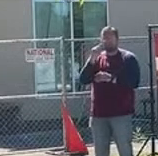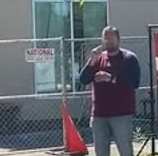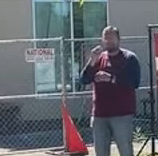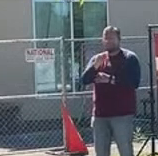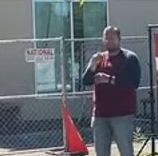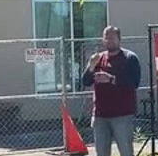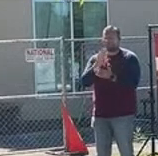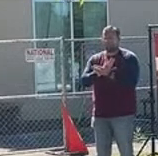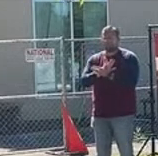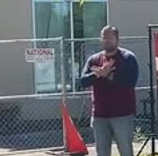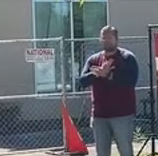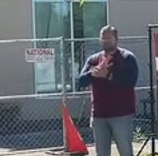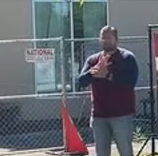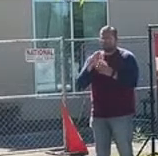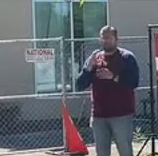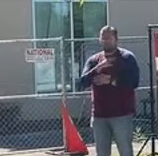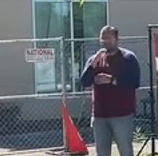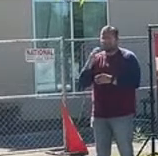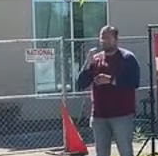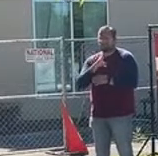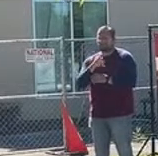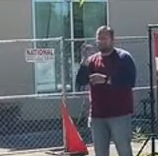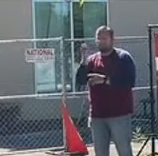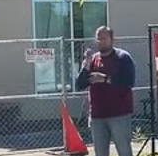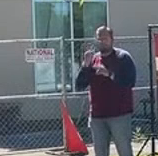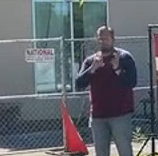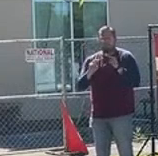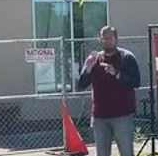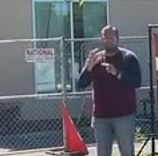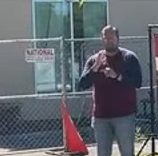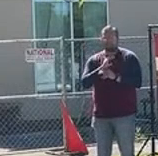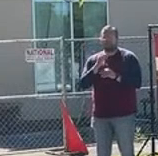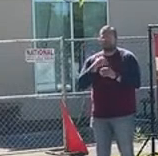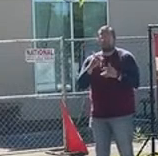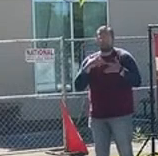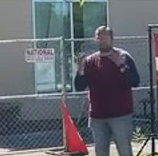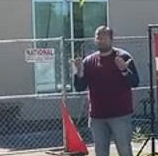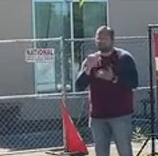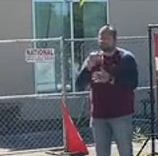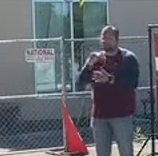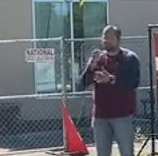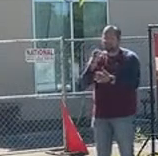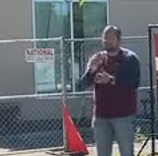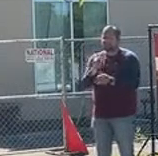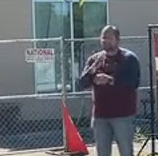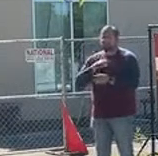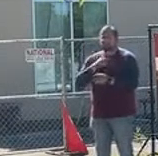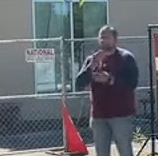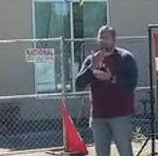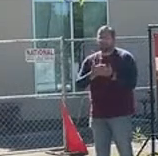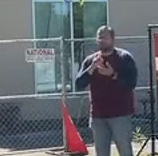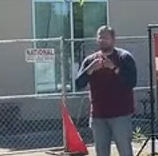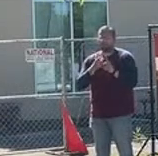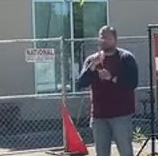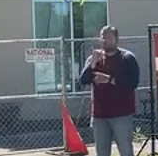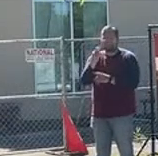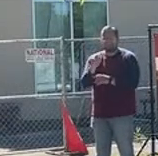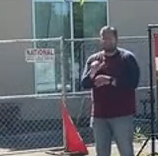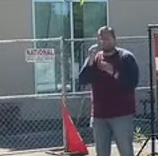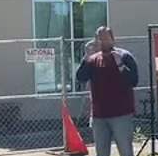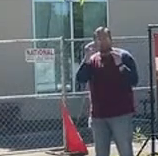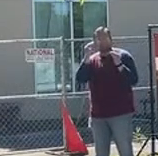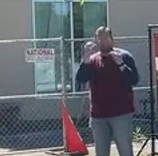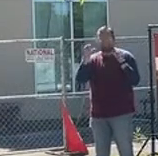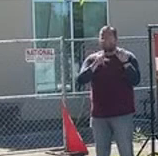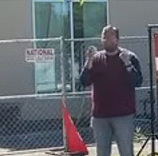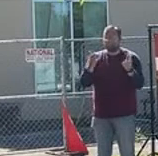Committee Bond Oversight Committee. I'm excited to be here at Stevens because my good friend Linda Beersley teaches science here and has